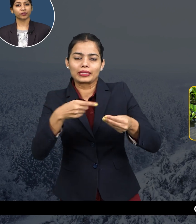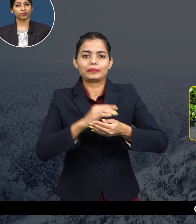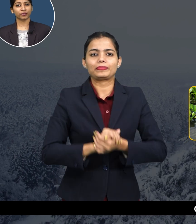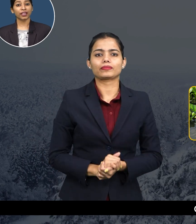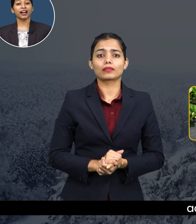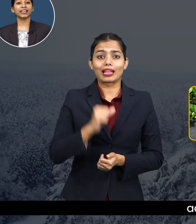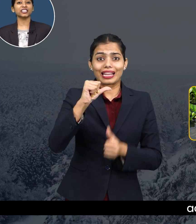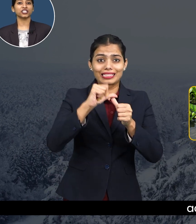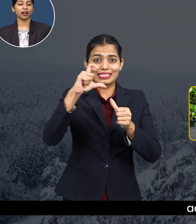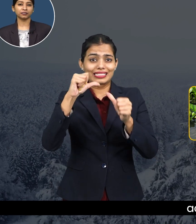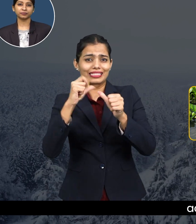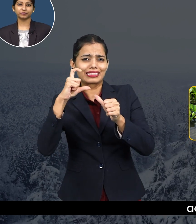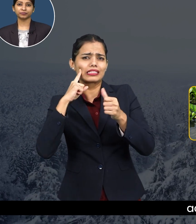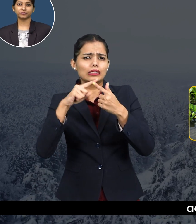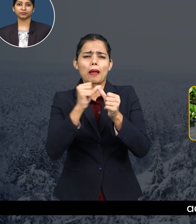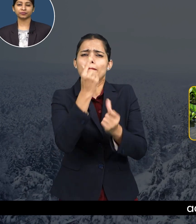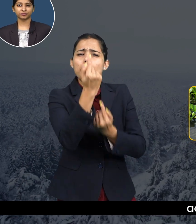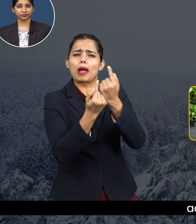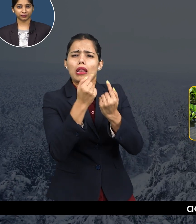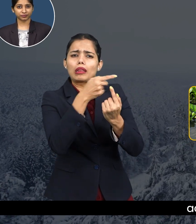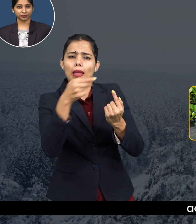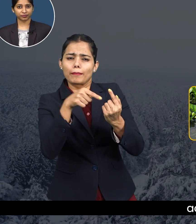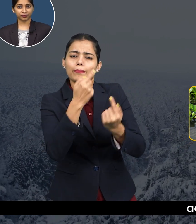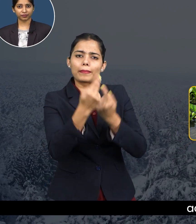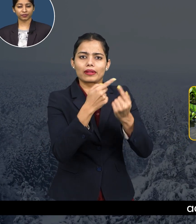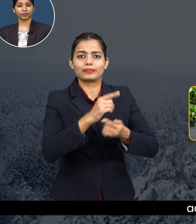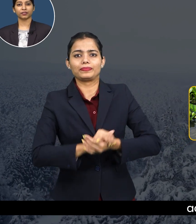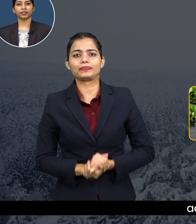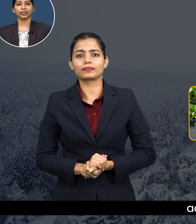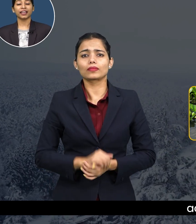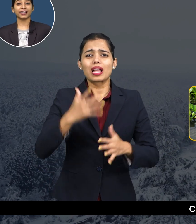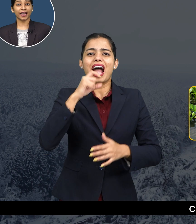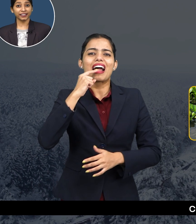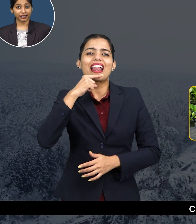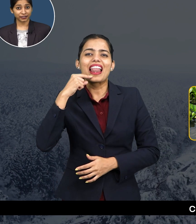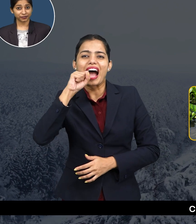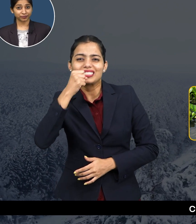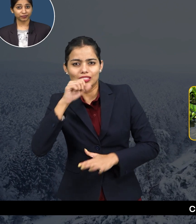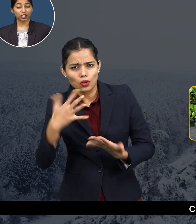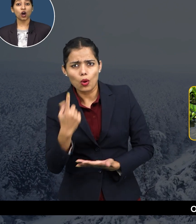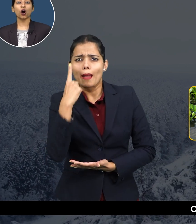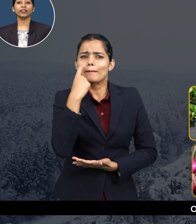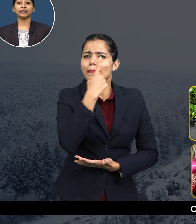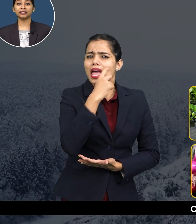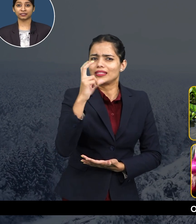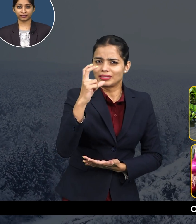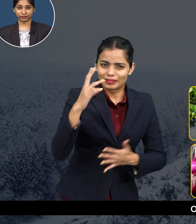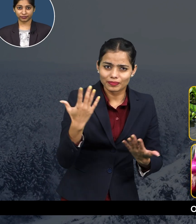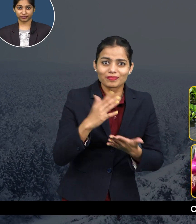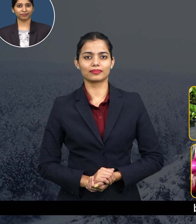acacia, carrot,